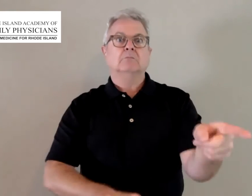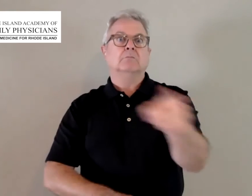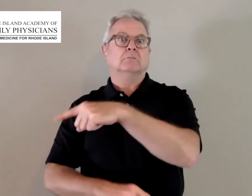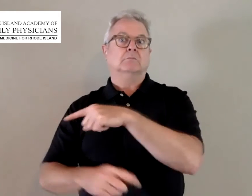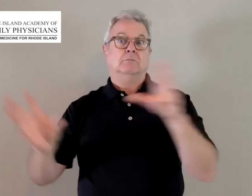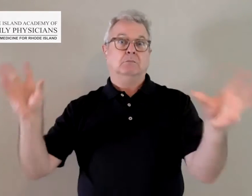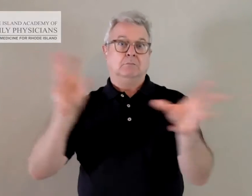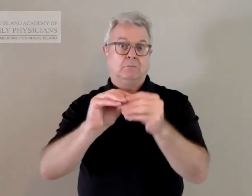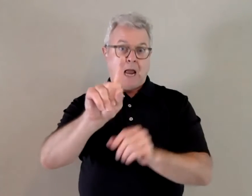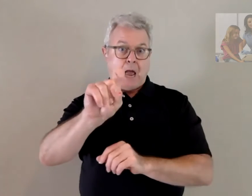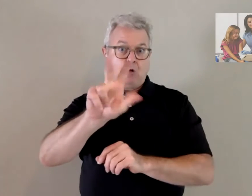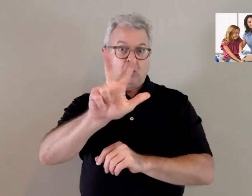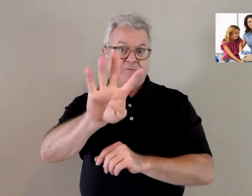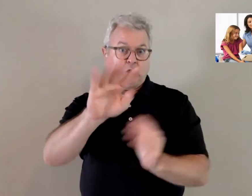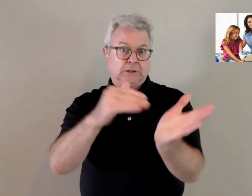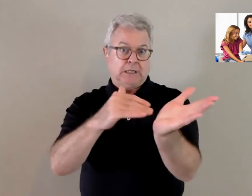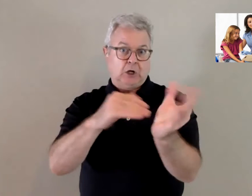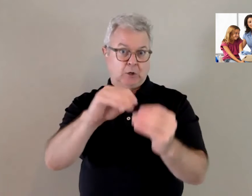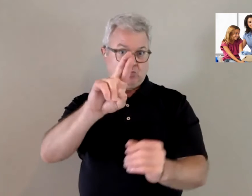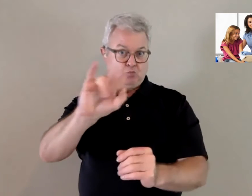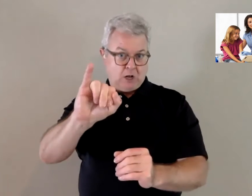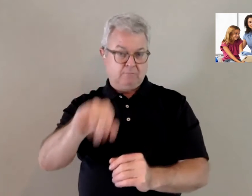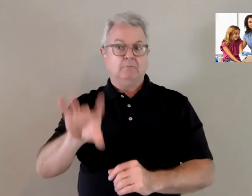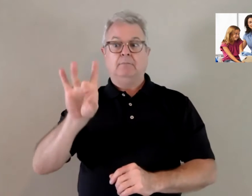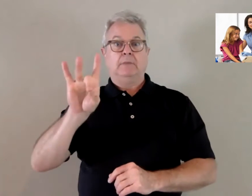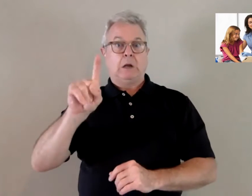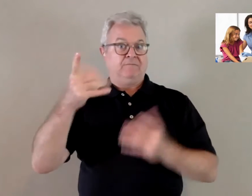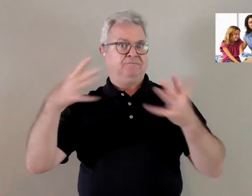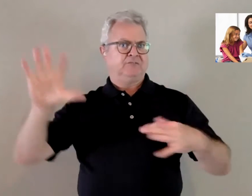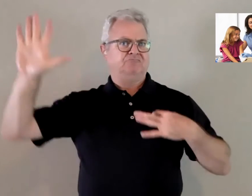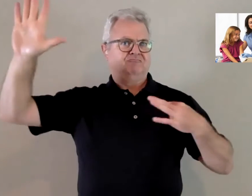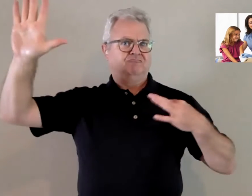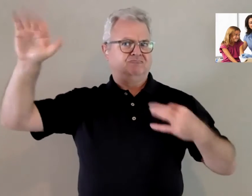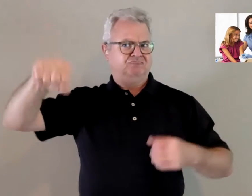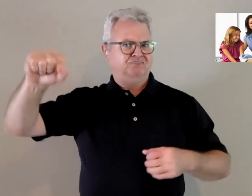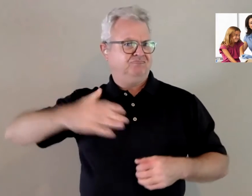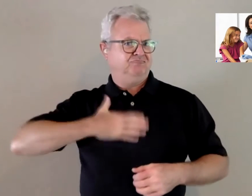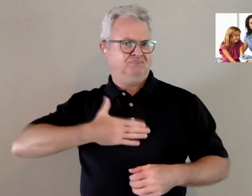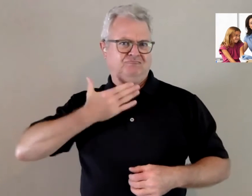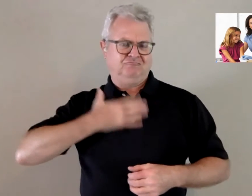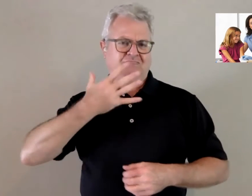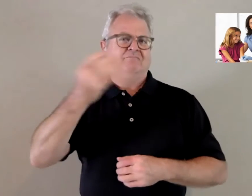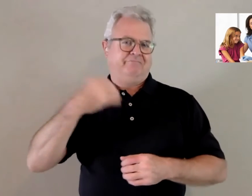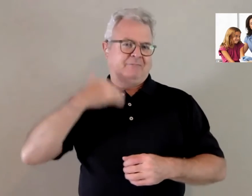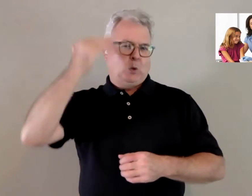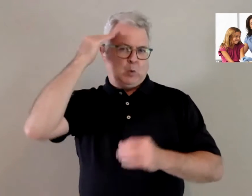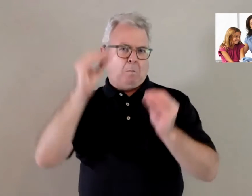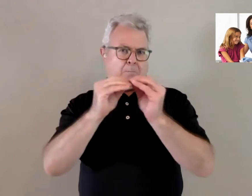if they are willing to take part in this vaccination. And